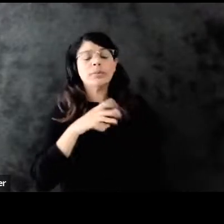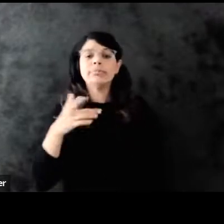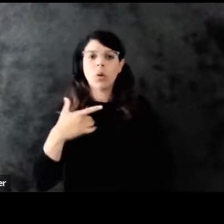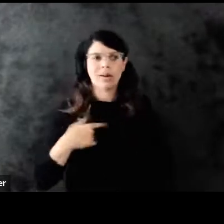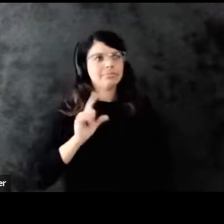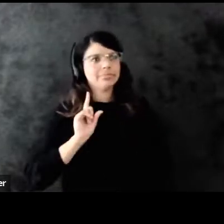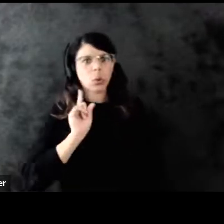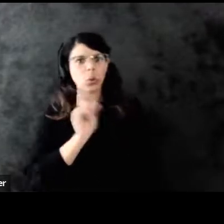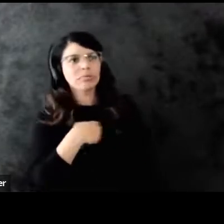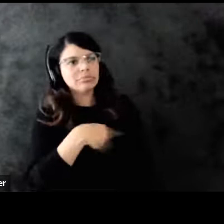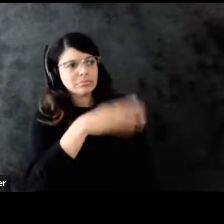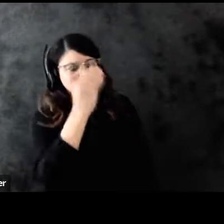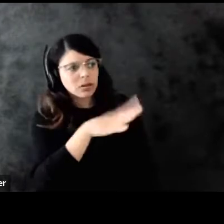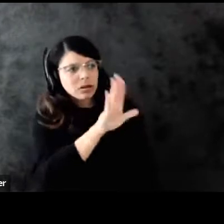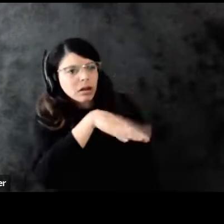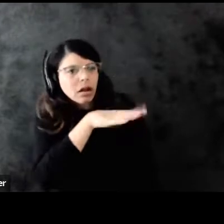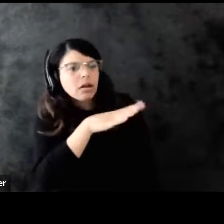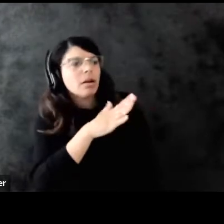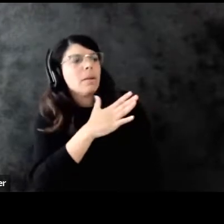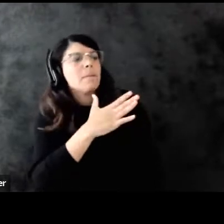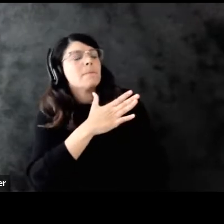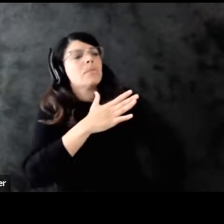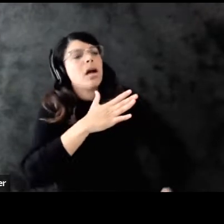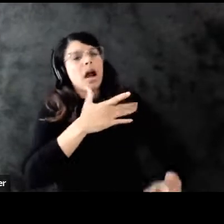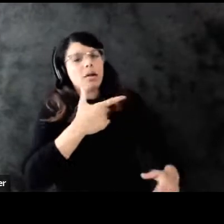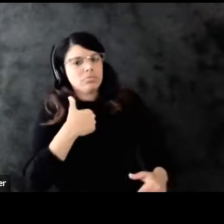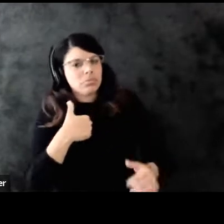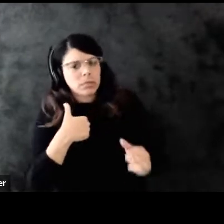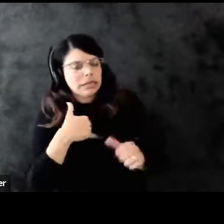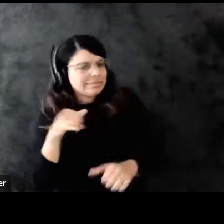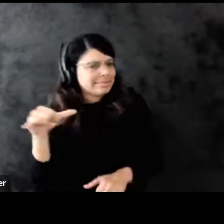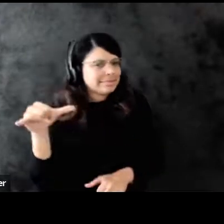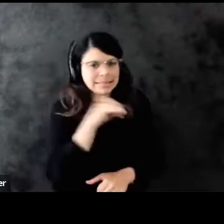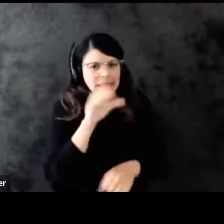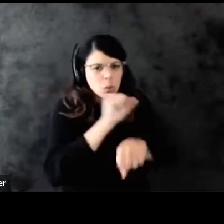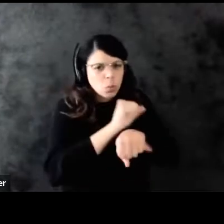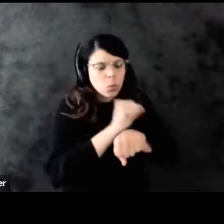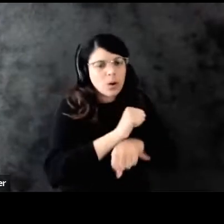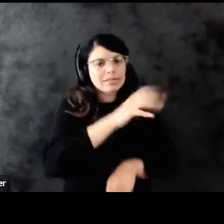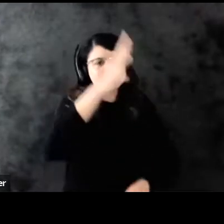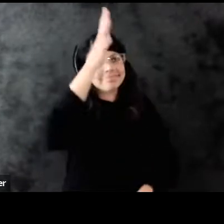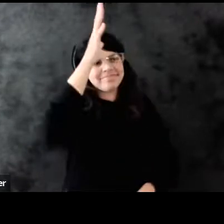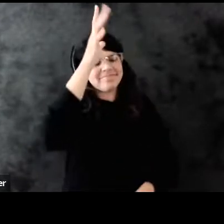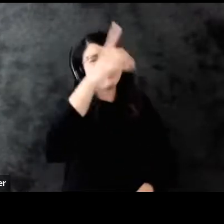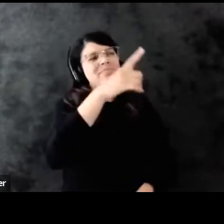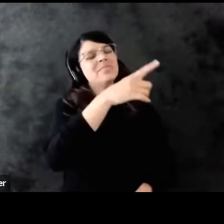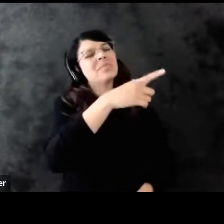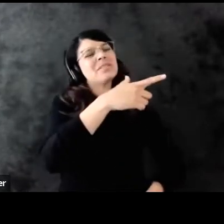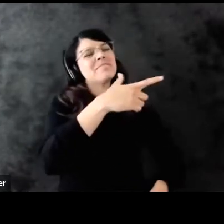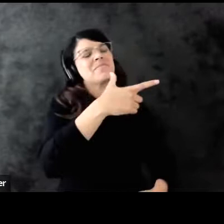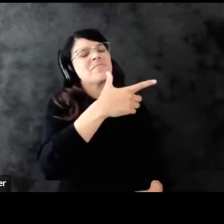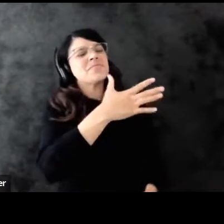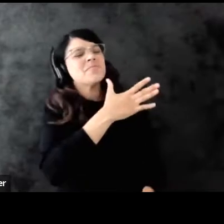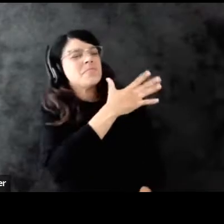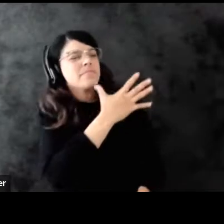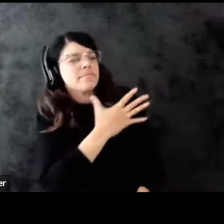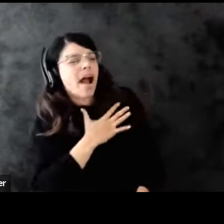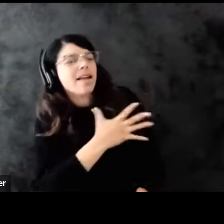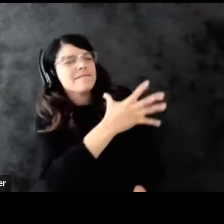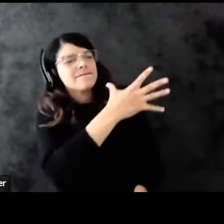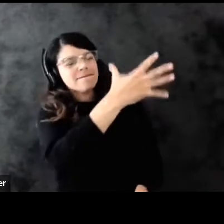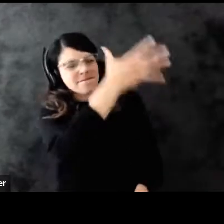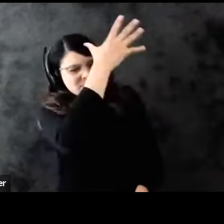pencil when I graduate. Oh, she said, okay, well, it makes it easy for her, right? She didn't tell me this, given that I got to give you an industrial arts major